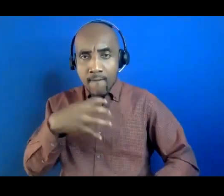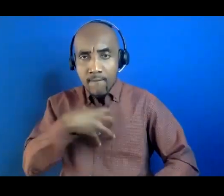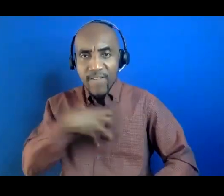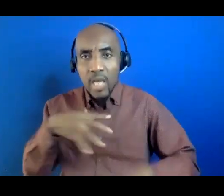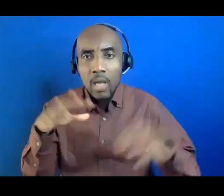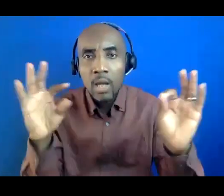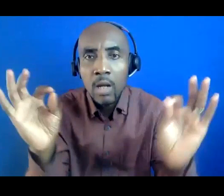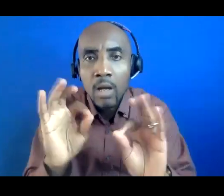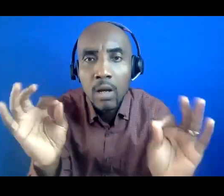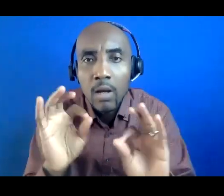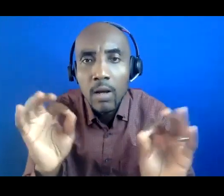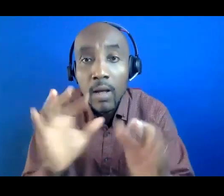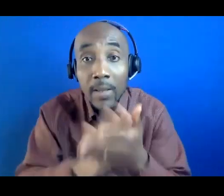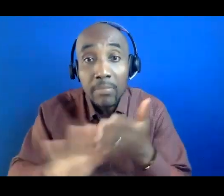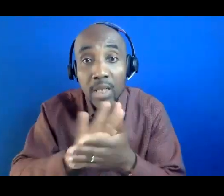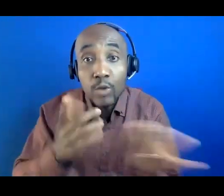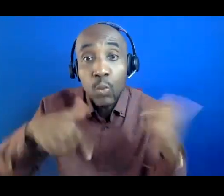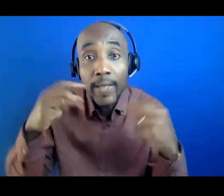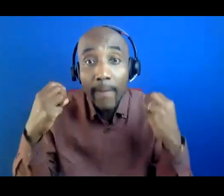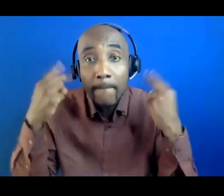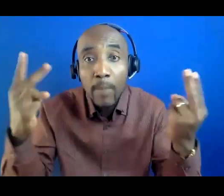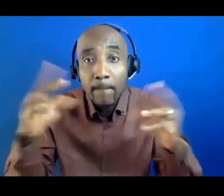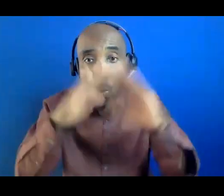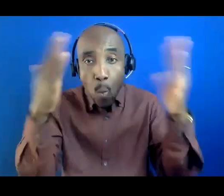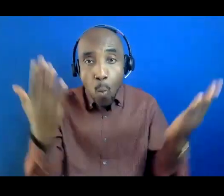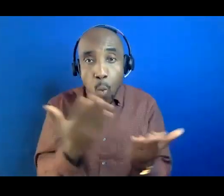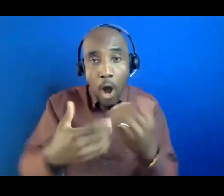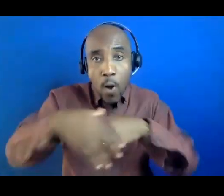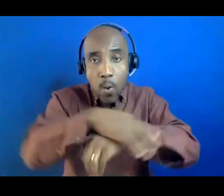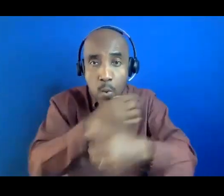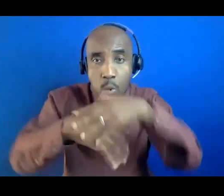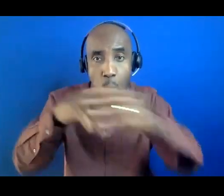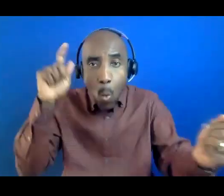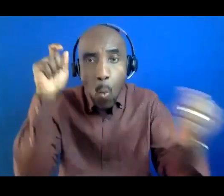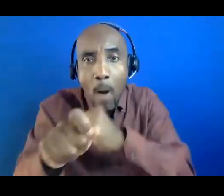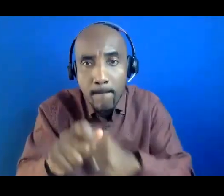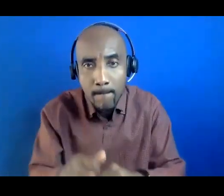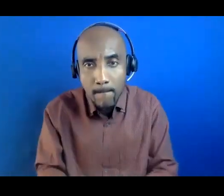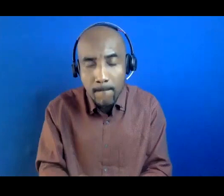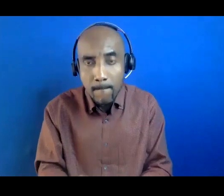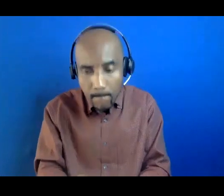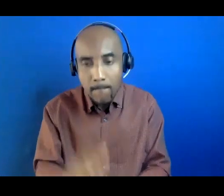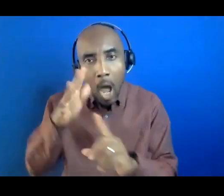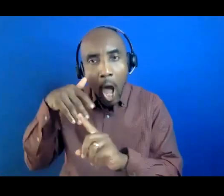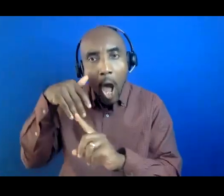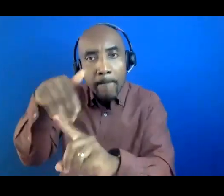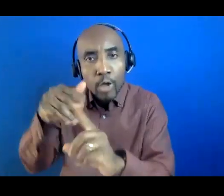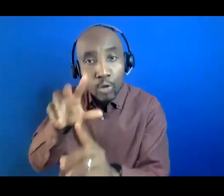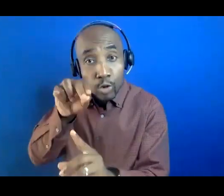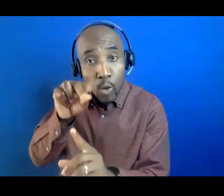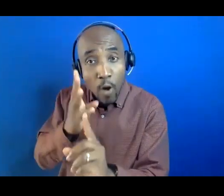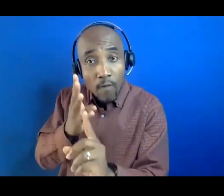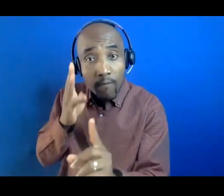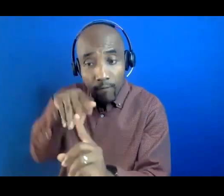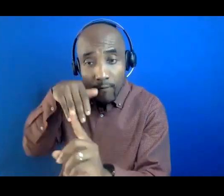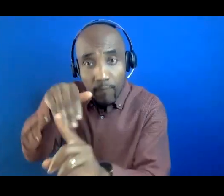world changer for Jesus. After the apostles listened to Jesus and received the gift,